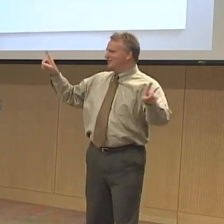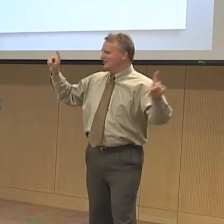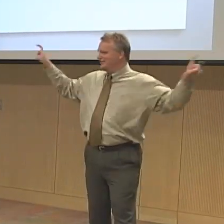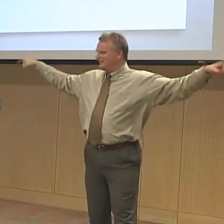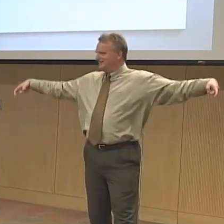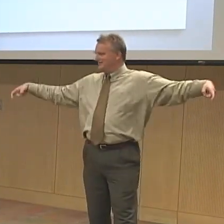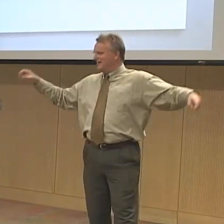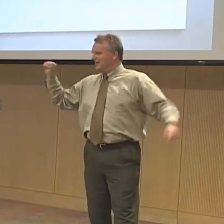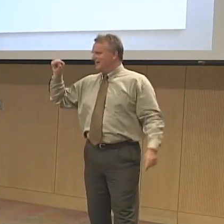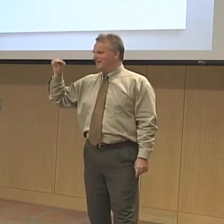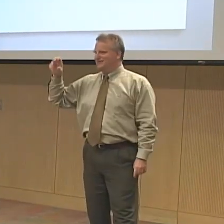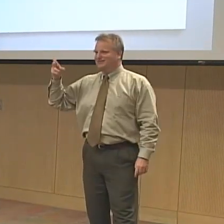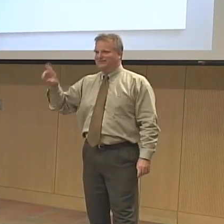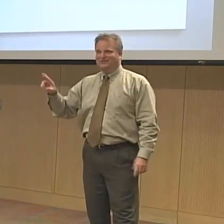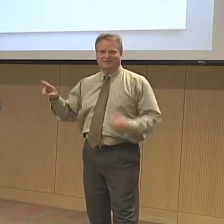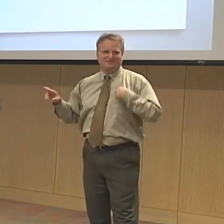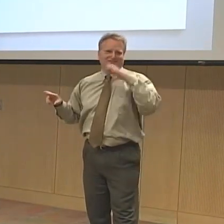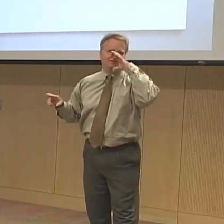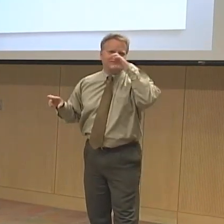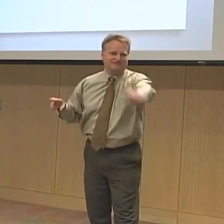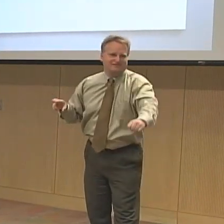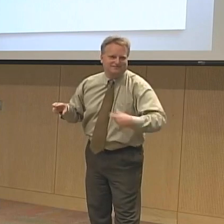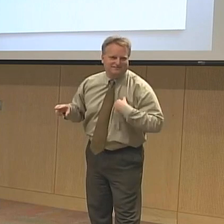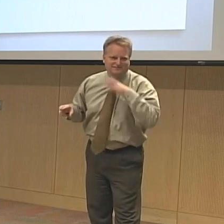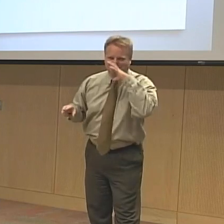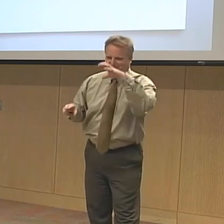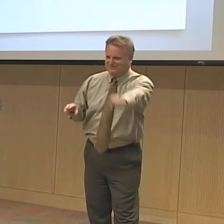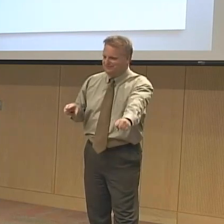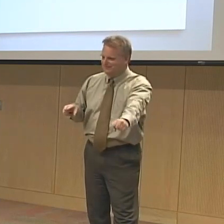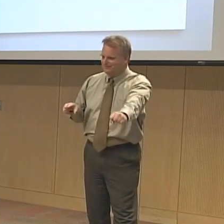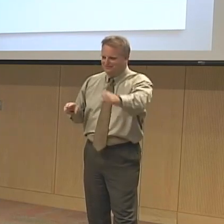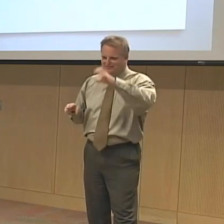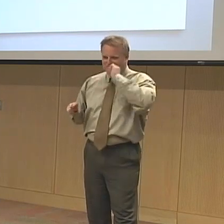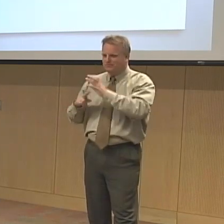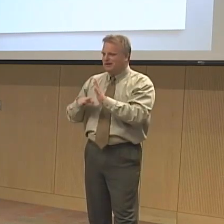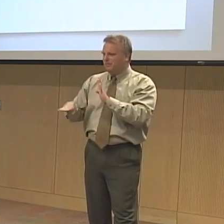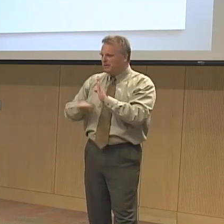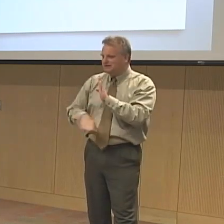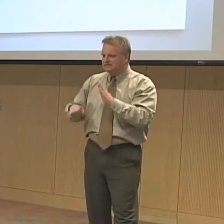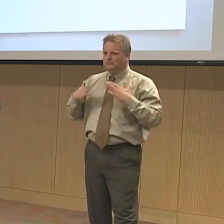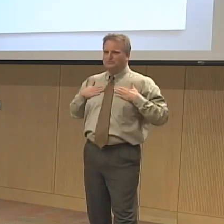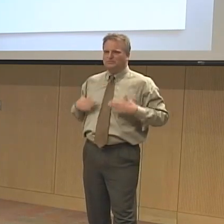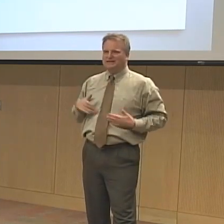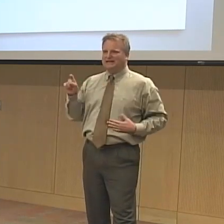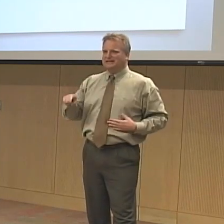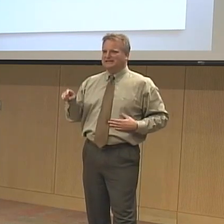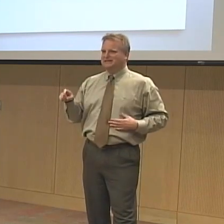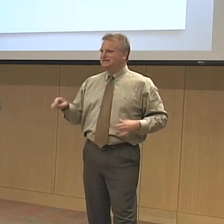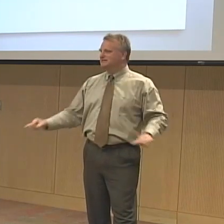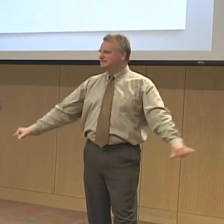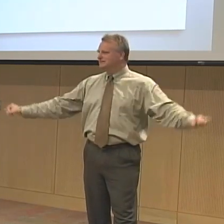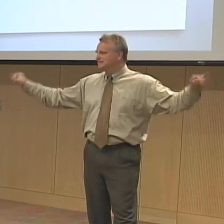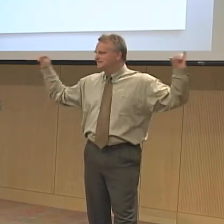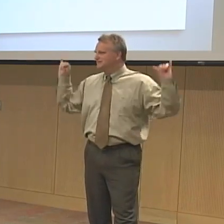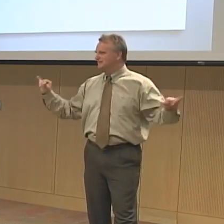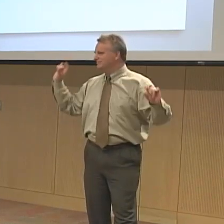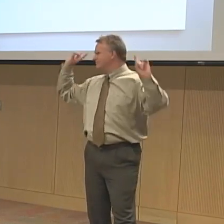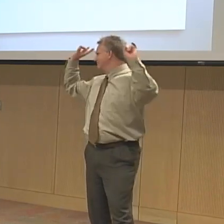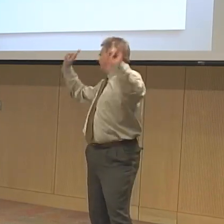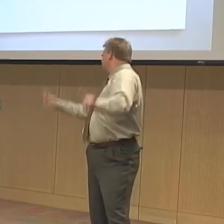but they both are anchors, and I find them both very fascinating. They meet the basic human need.